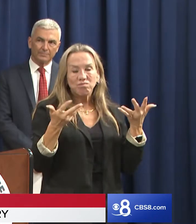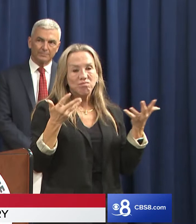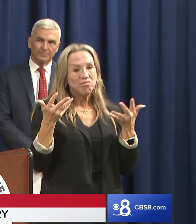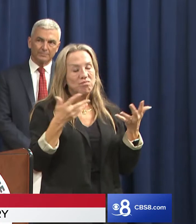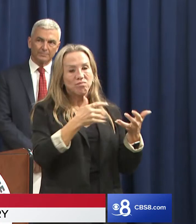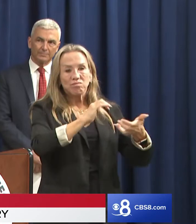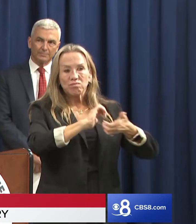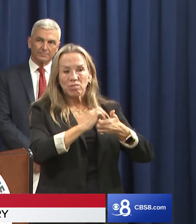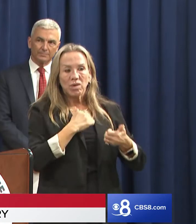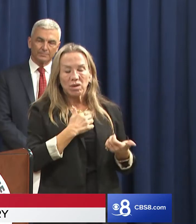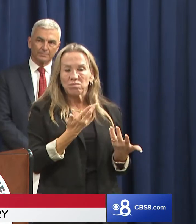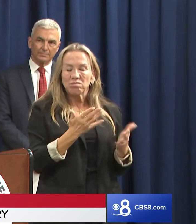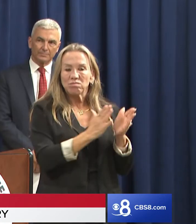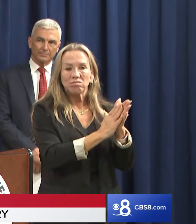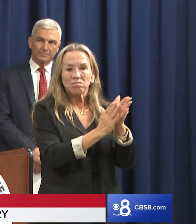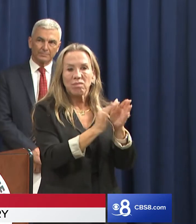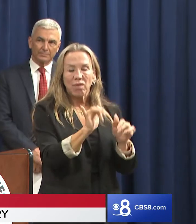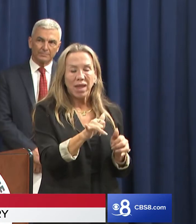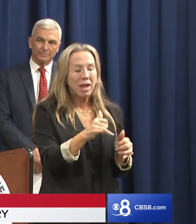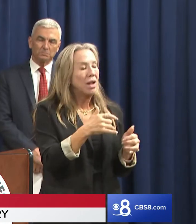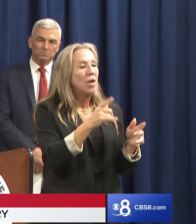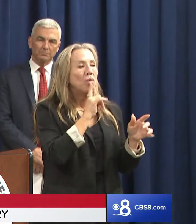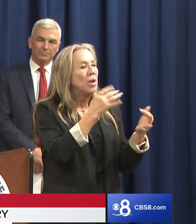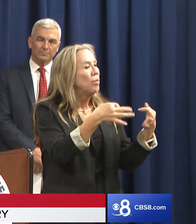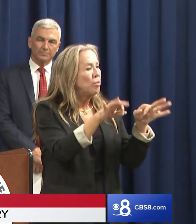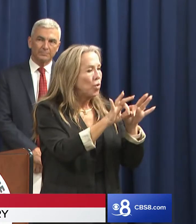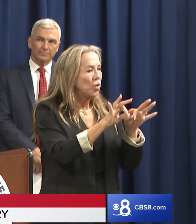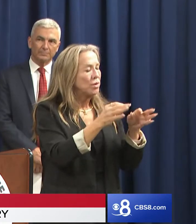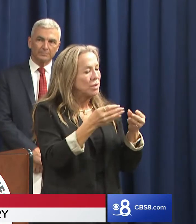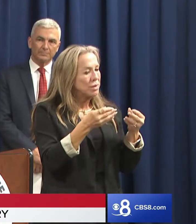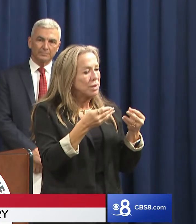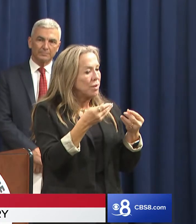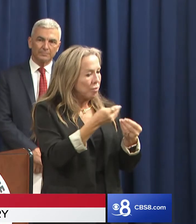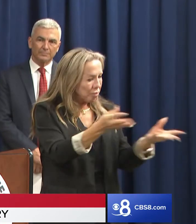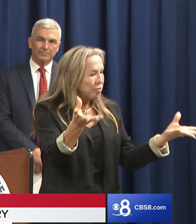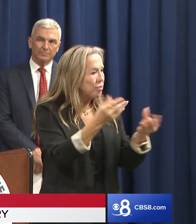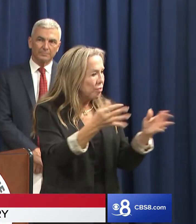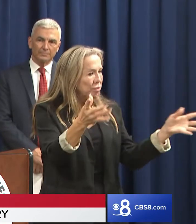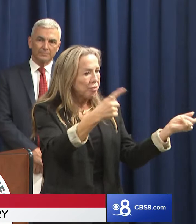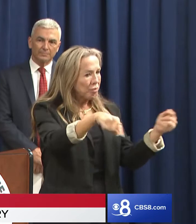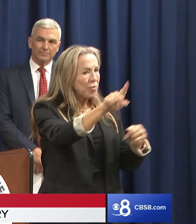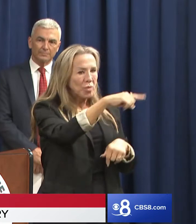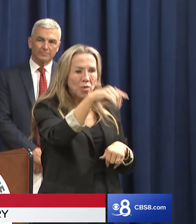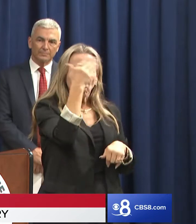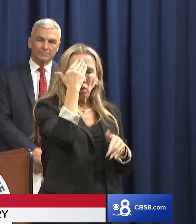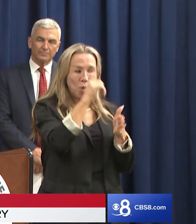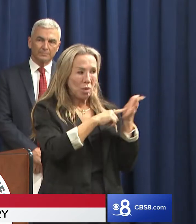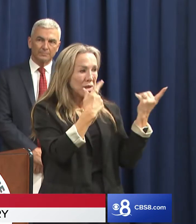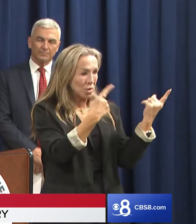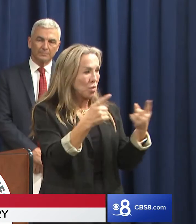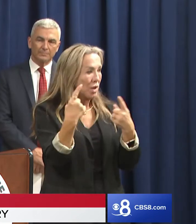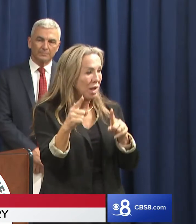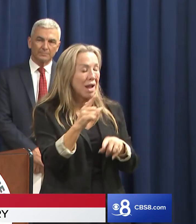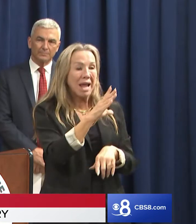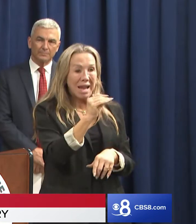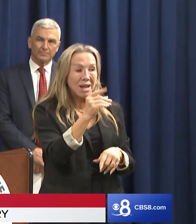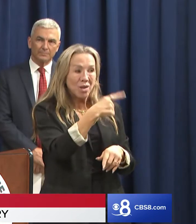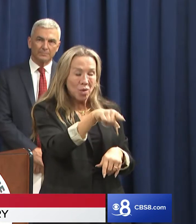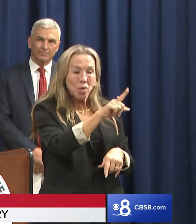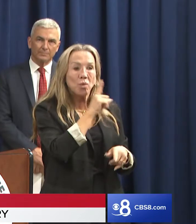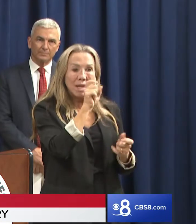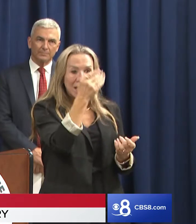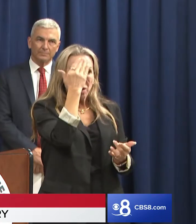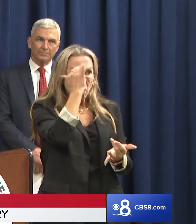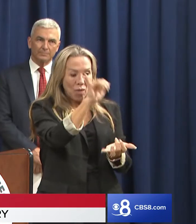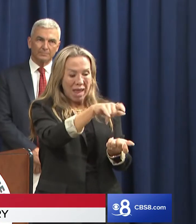keep, to continue to provide information to the public, but also to ensure that folks understand that this is really specific to